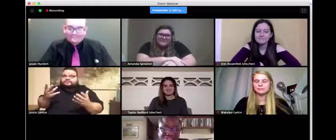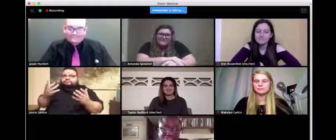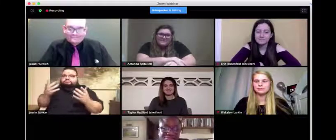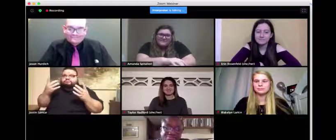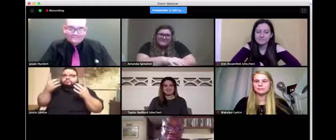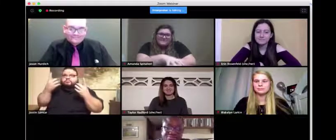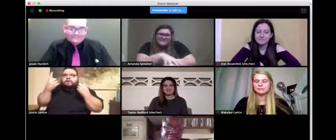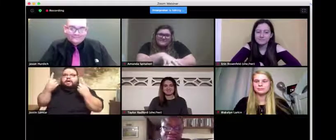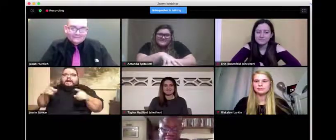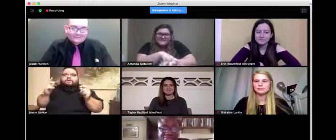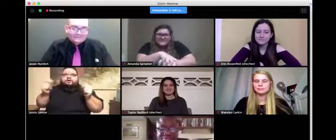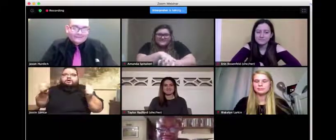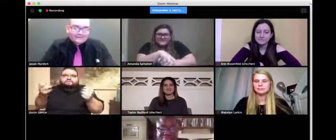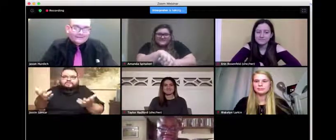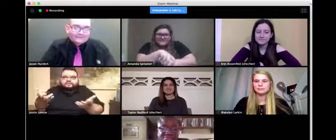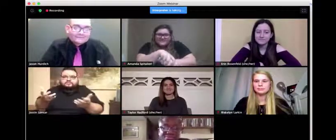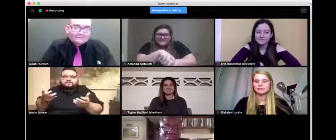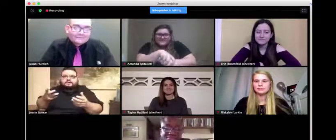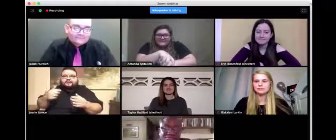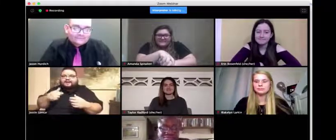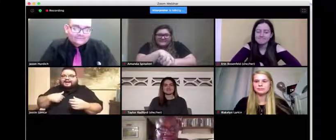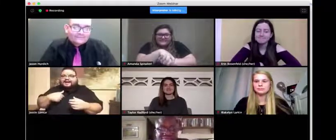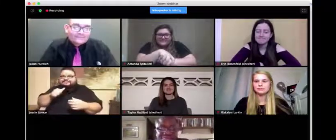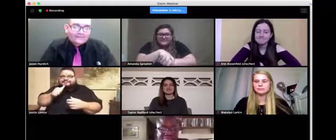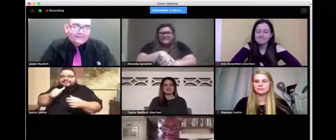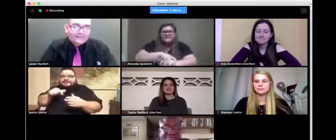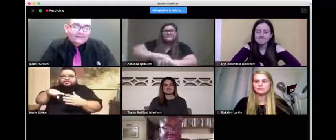start until after COVID came around.